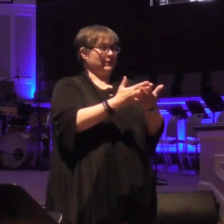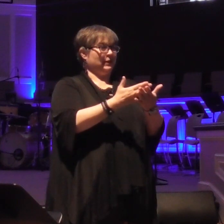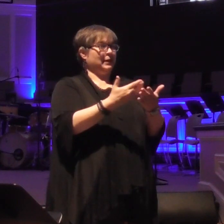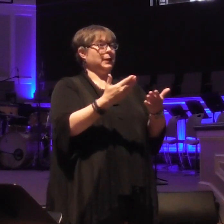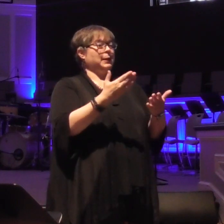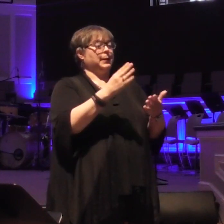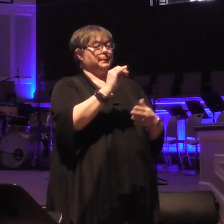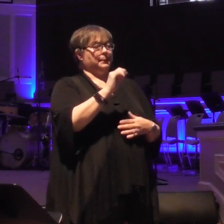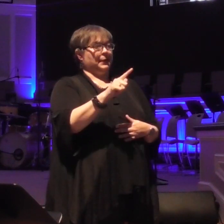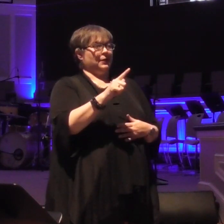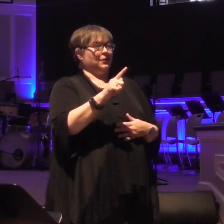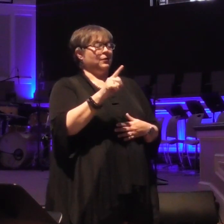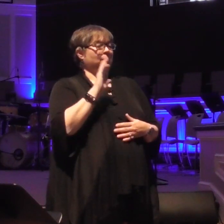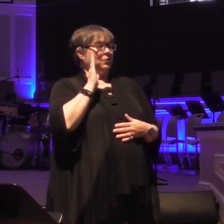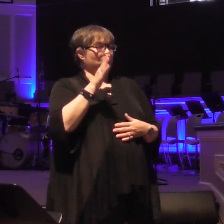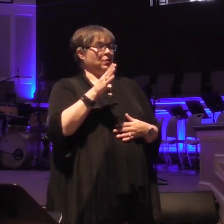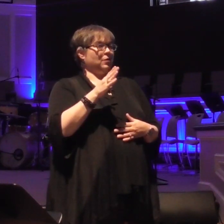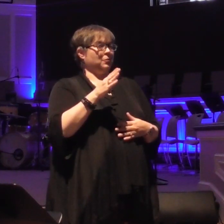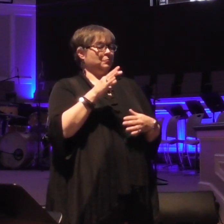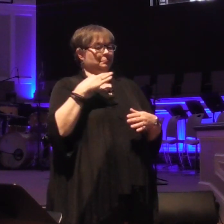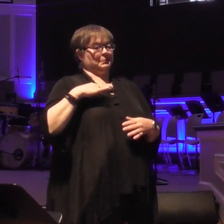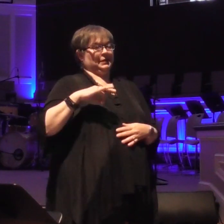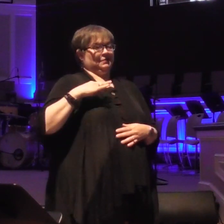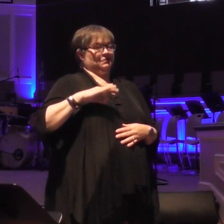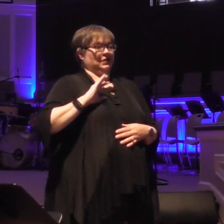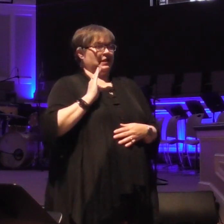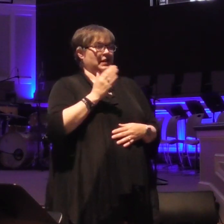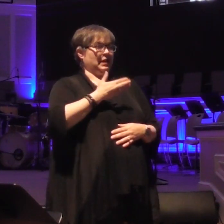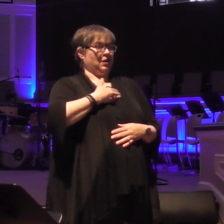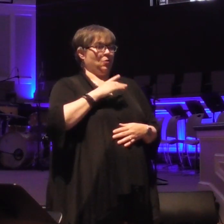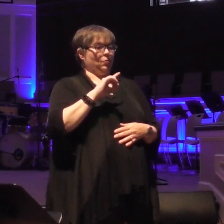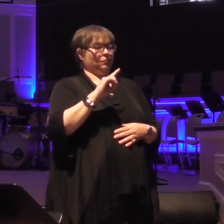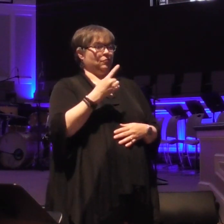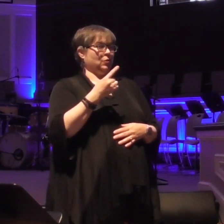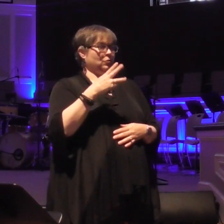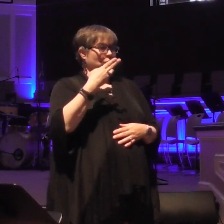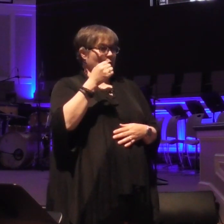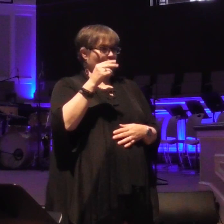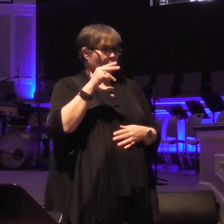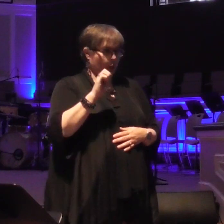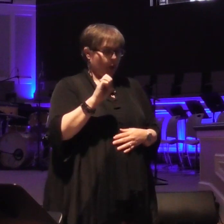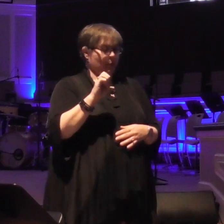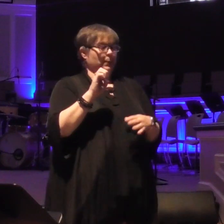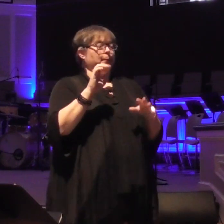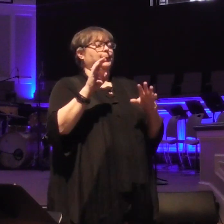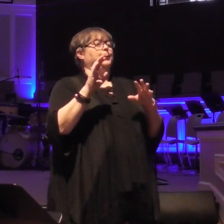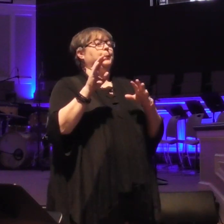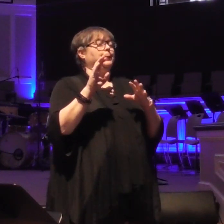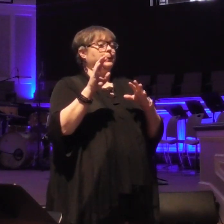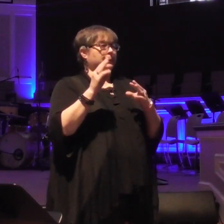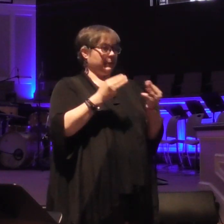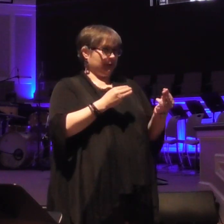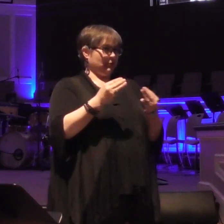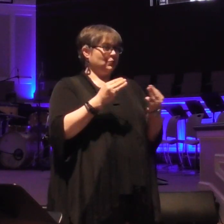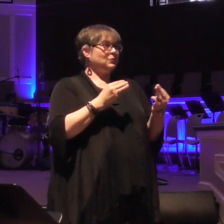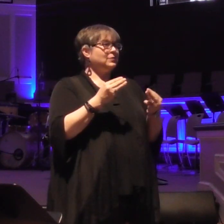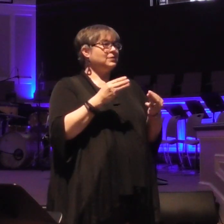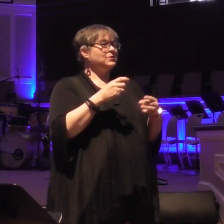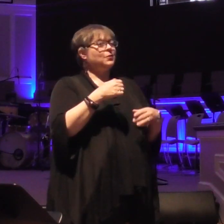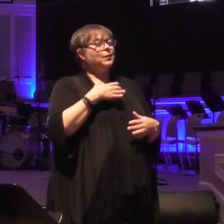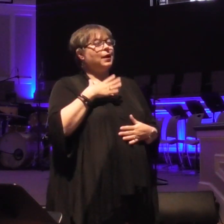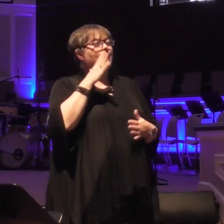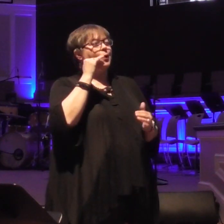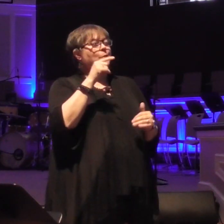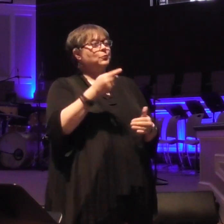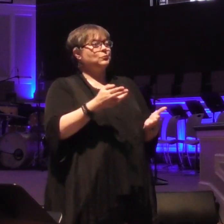will benefit our First Hope ministry. So make plans to not cook lunch next Sunday, but to sign up for a lunch to go. I hope